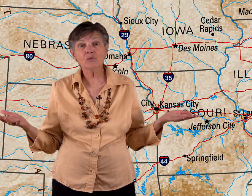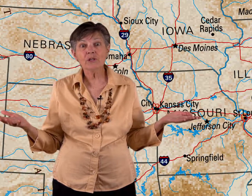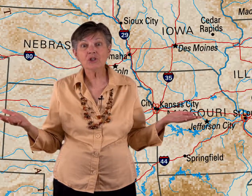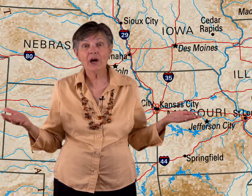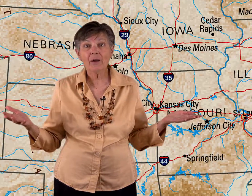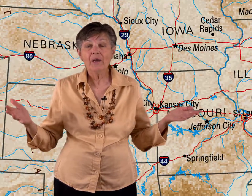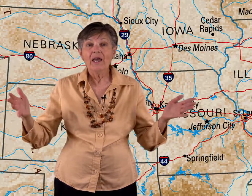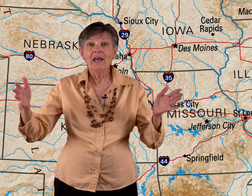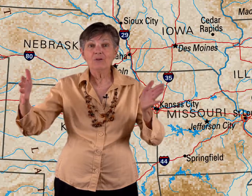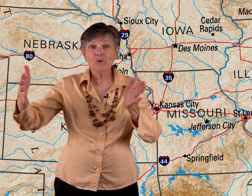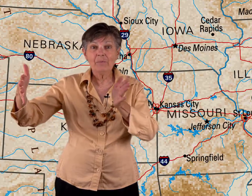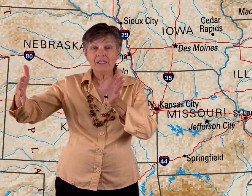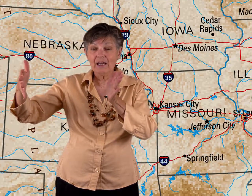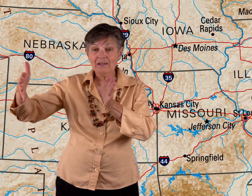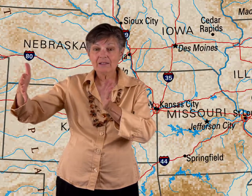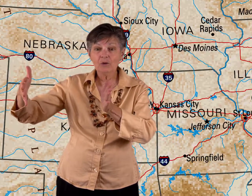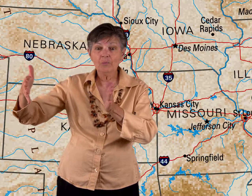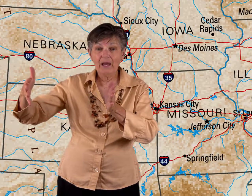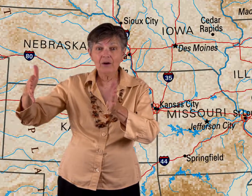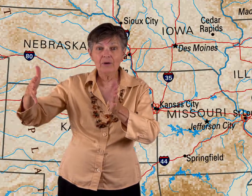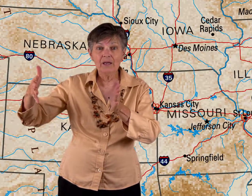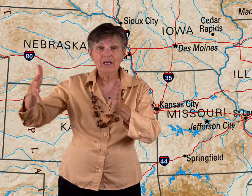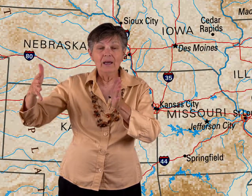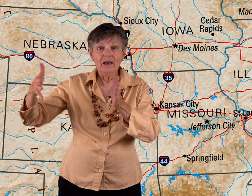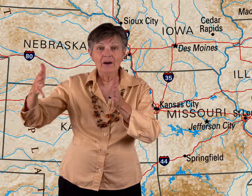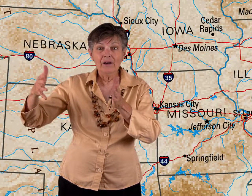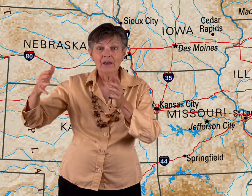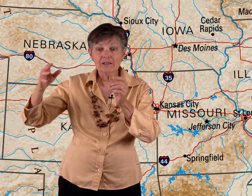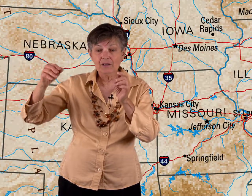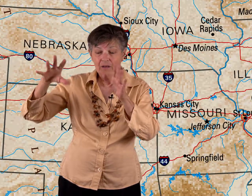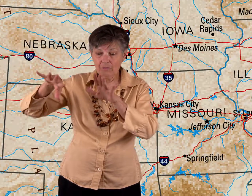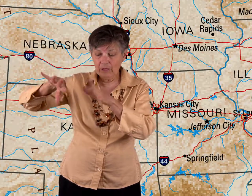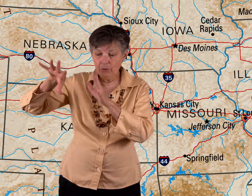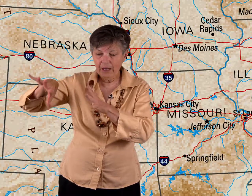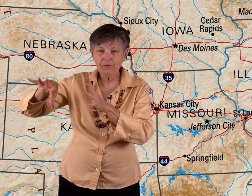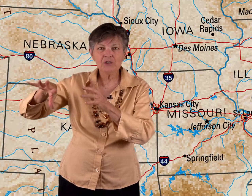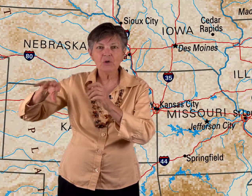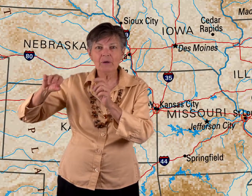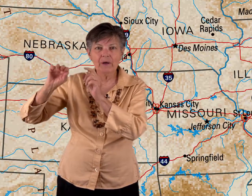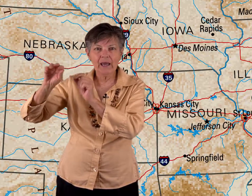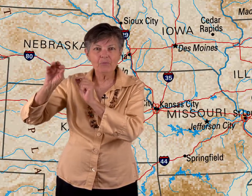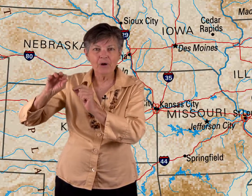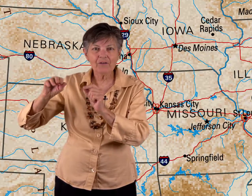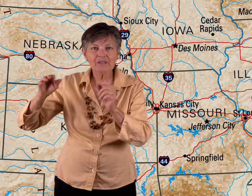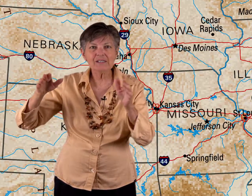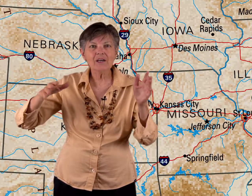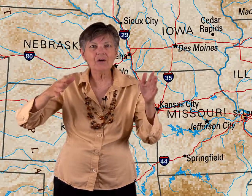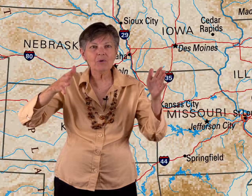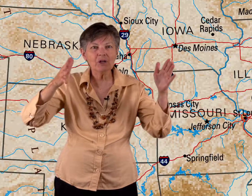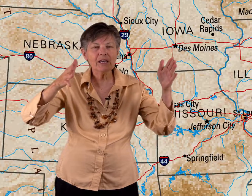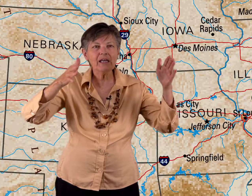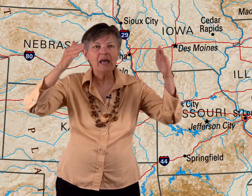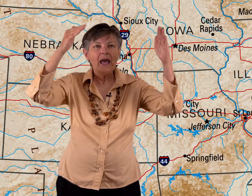wind chime. And it was right beside this little bakery area, so we went and had breakfast there and we're looking,